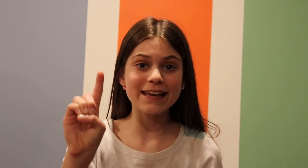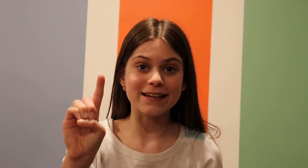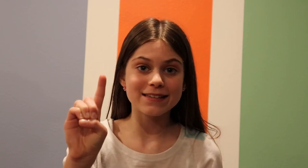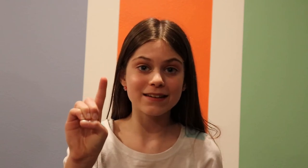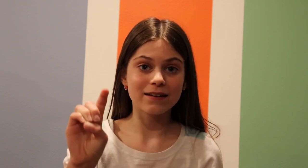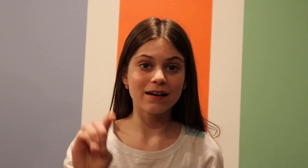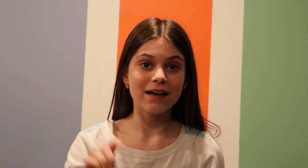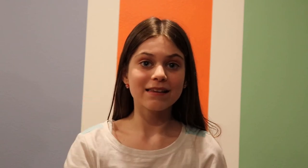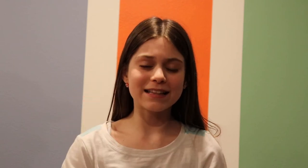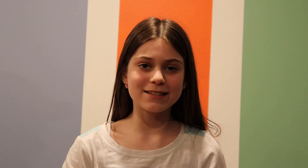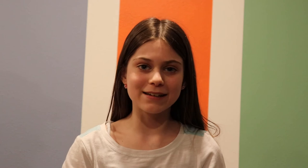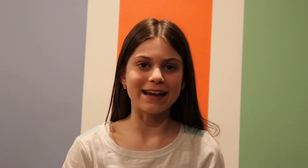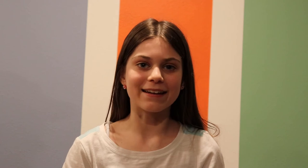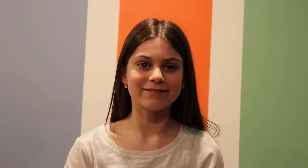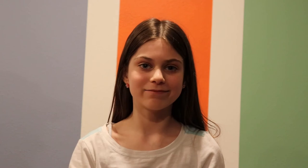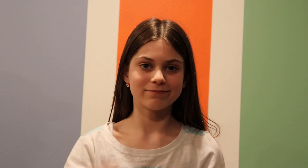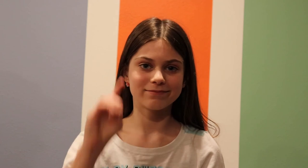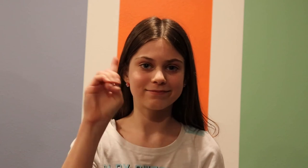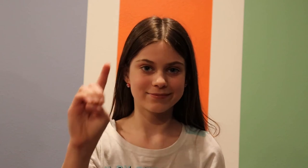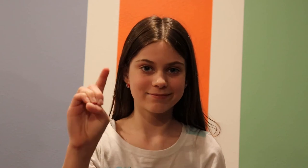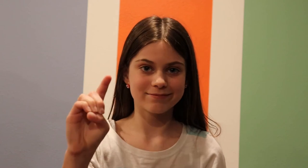it! Let's do it again.